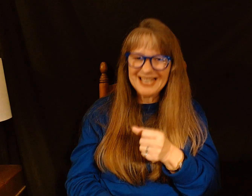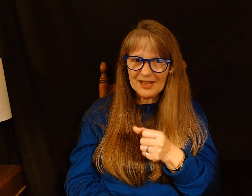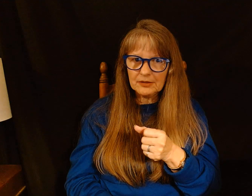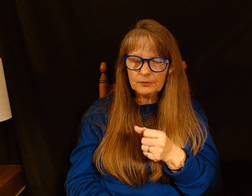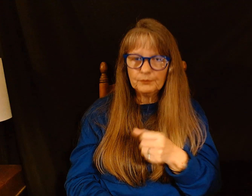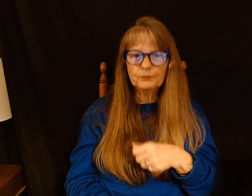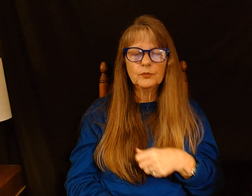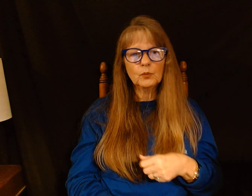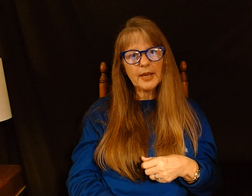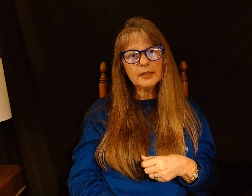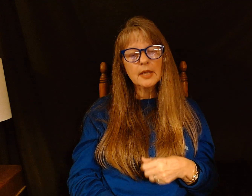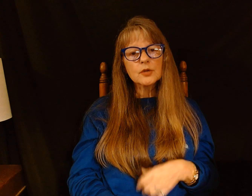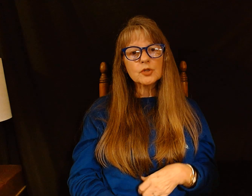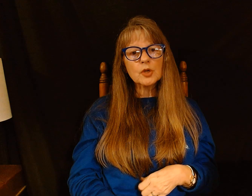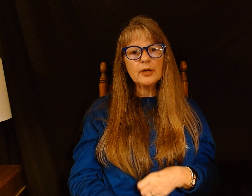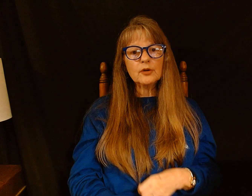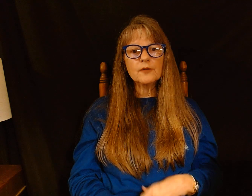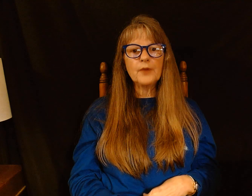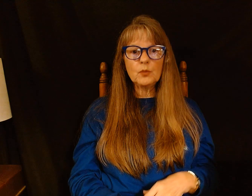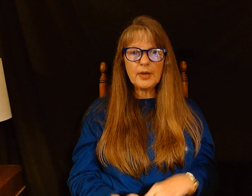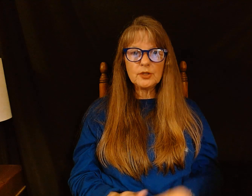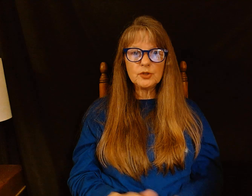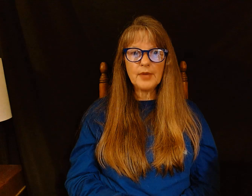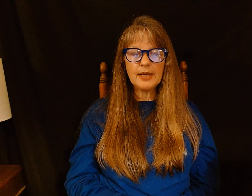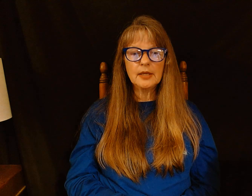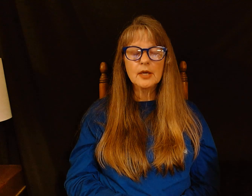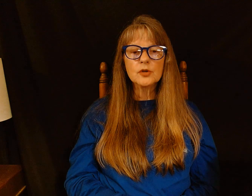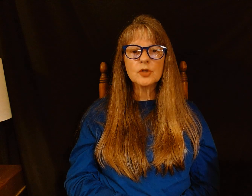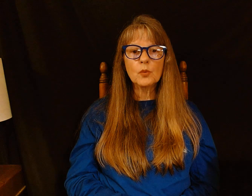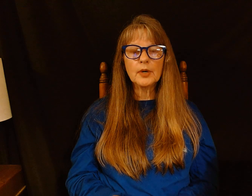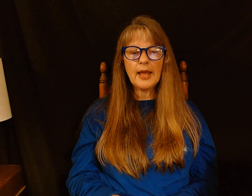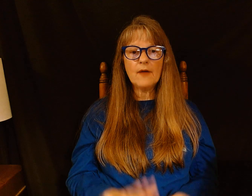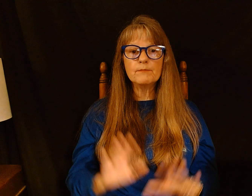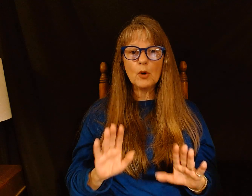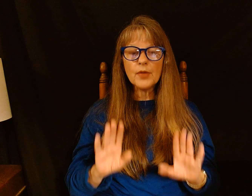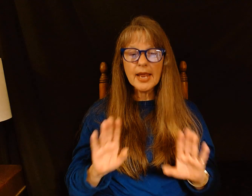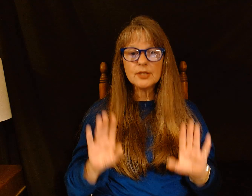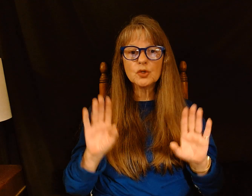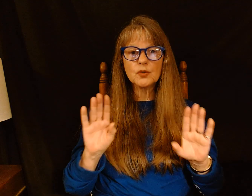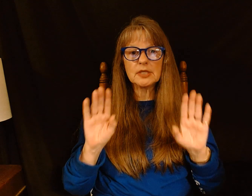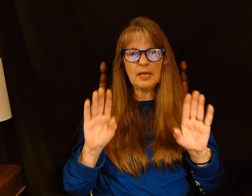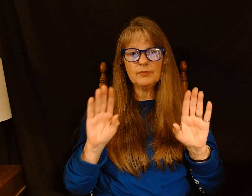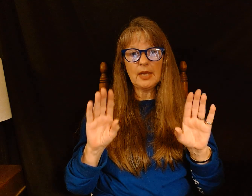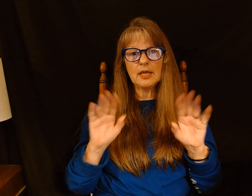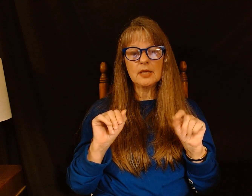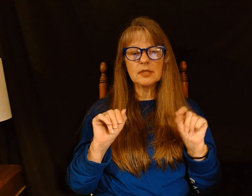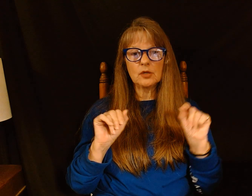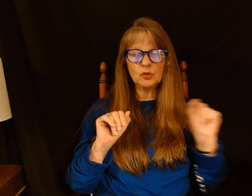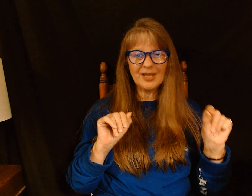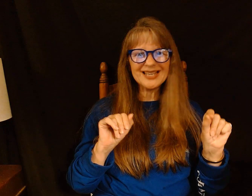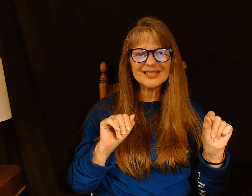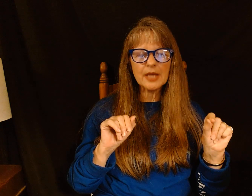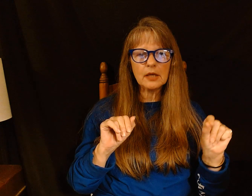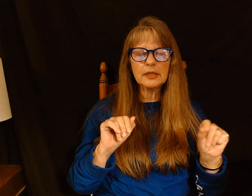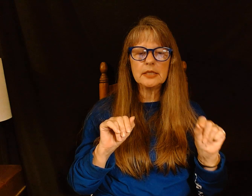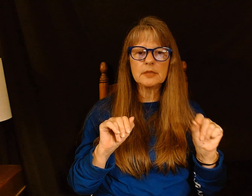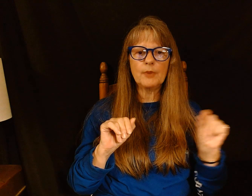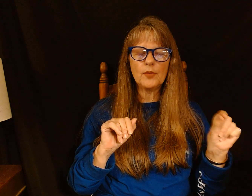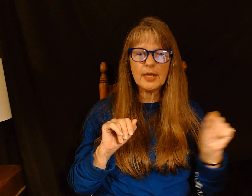reconcile, right? So here's a fun way to do that. So we're going to have both hands do the same thing, because good ASL is both hands